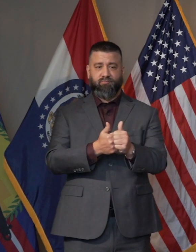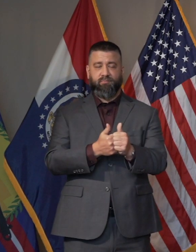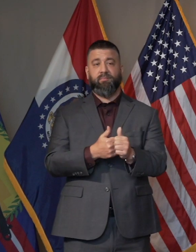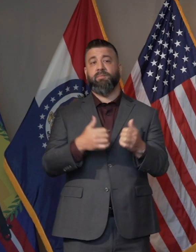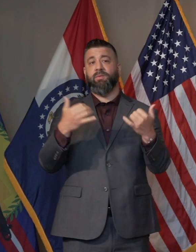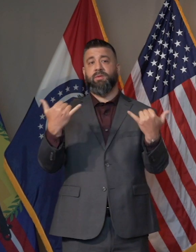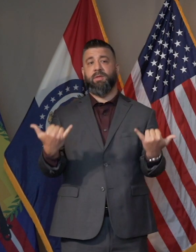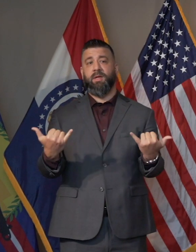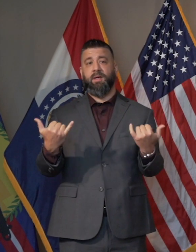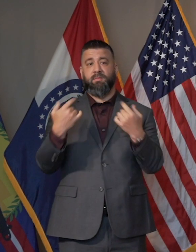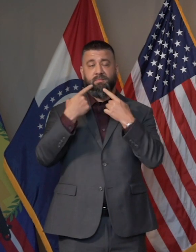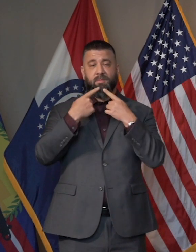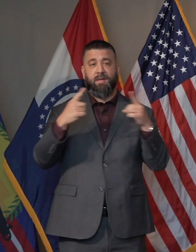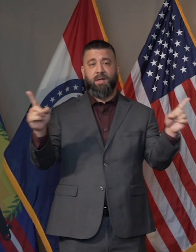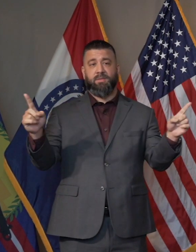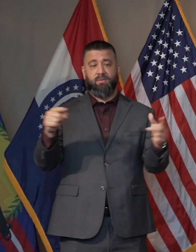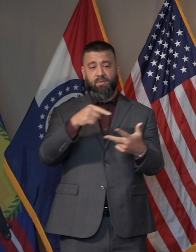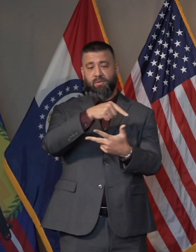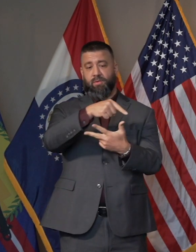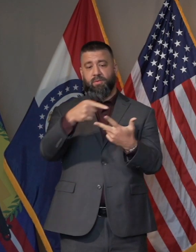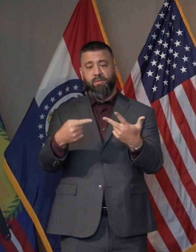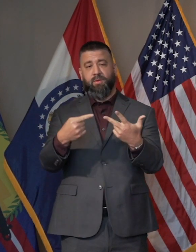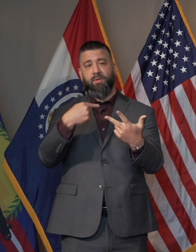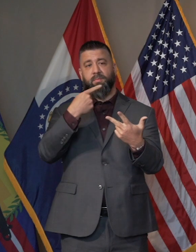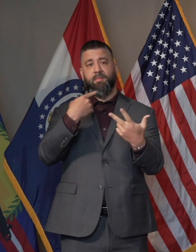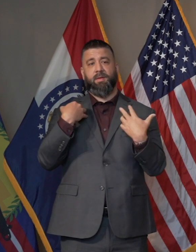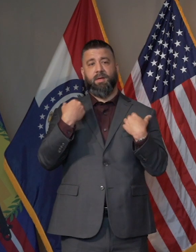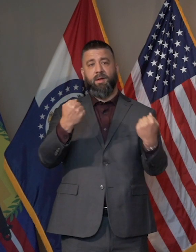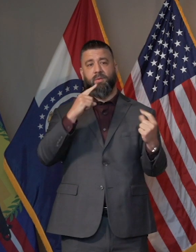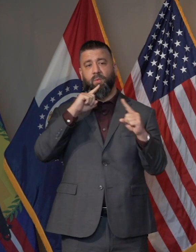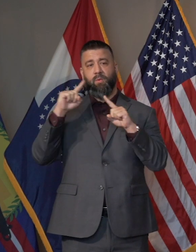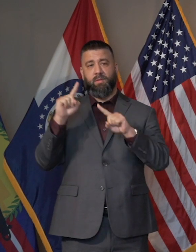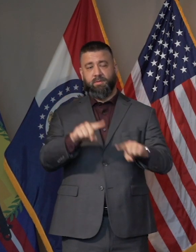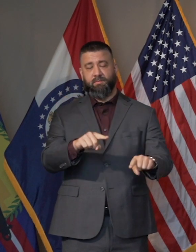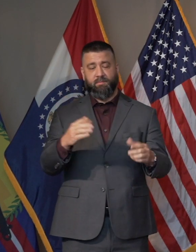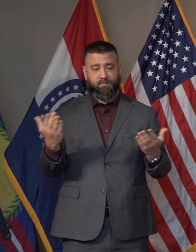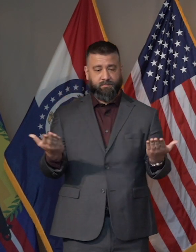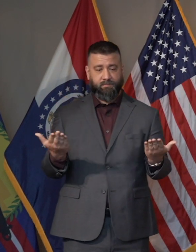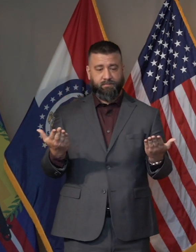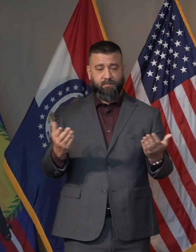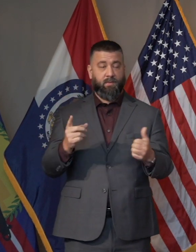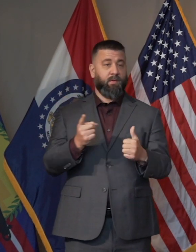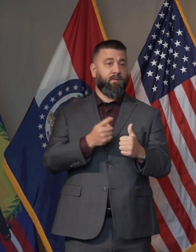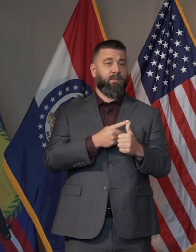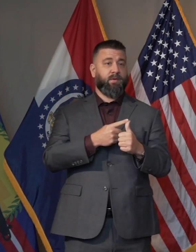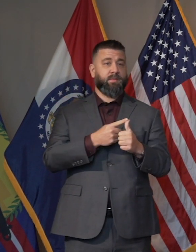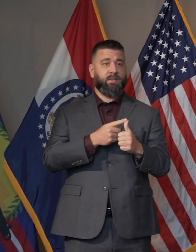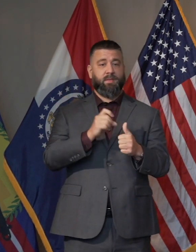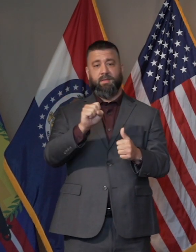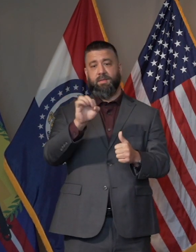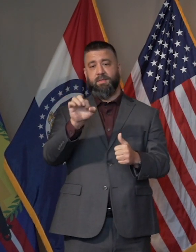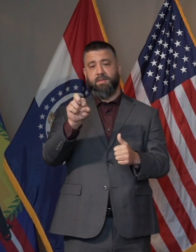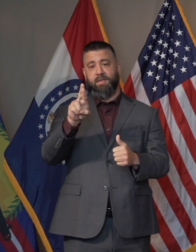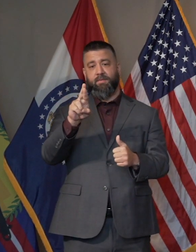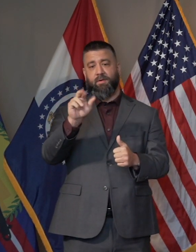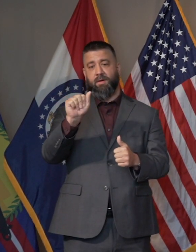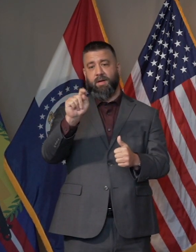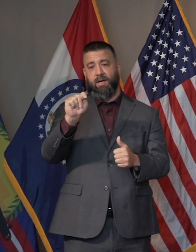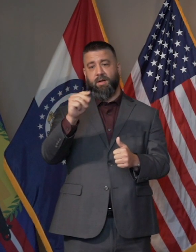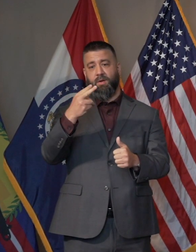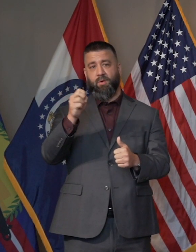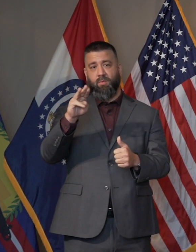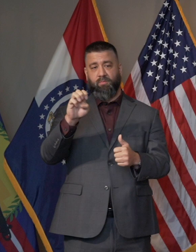Today I'm announcing 3 new public health orders in St. Louis County. First, a safer at home order.